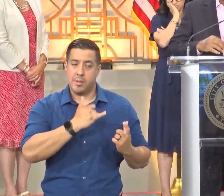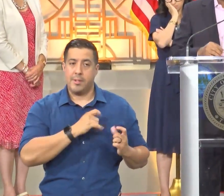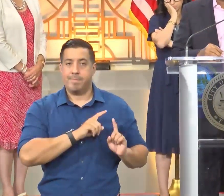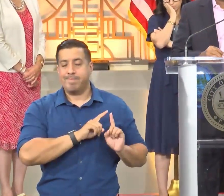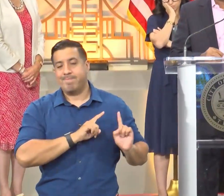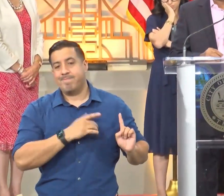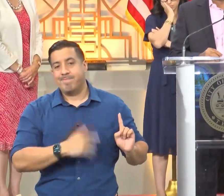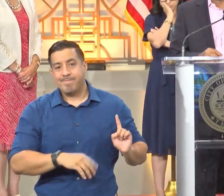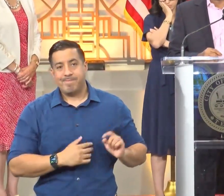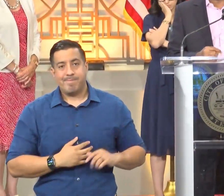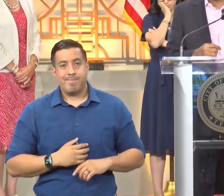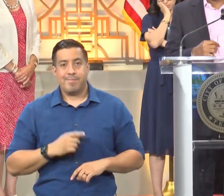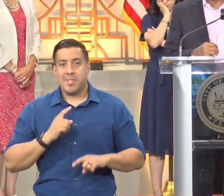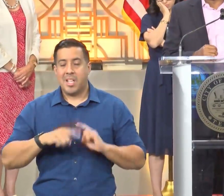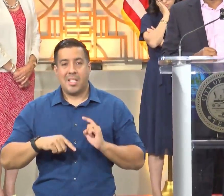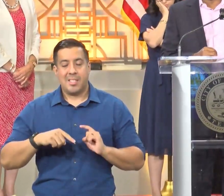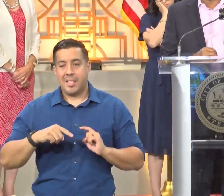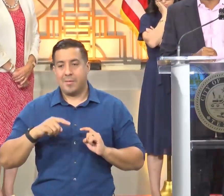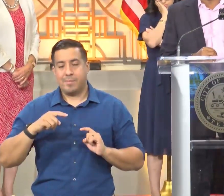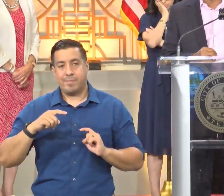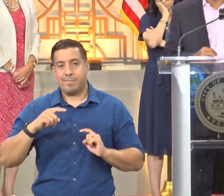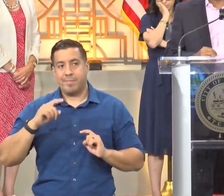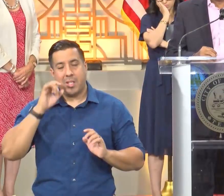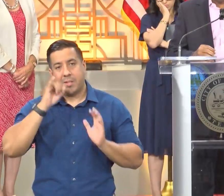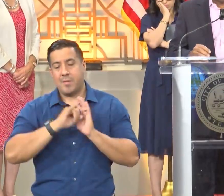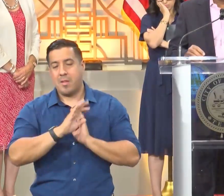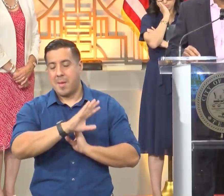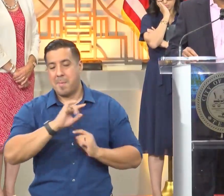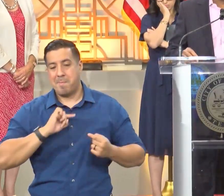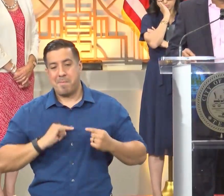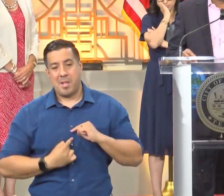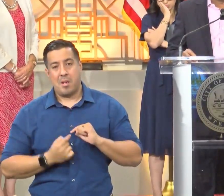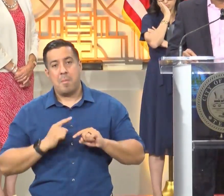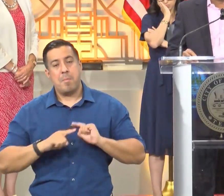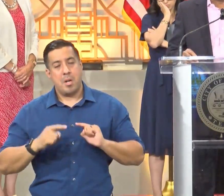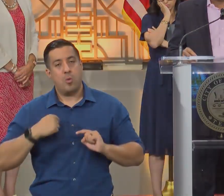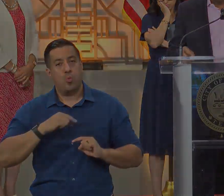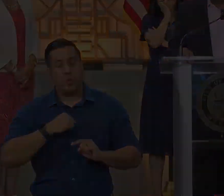can't even identify with the pain that they're experiencing, but just know we're lifting them up in prayer.